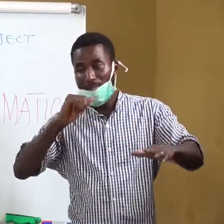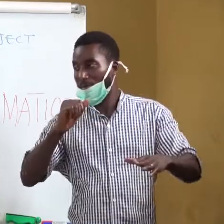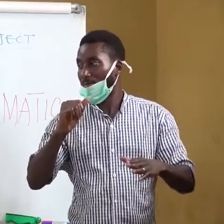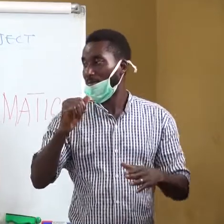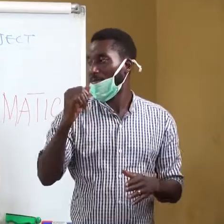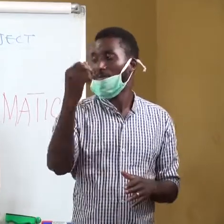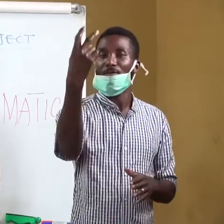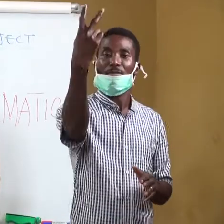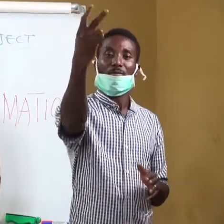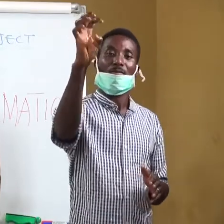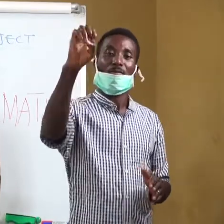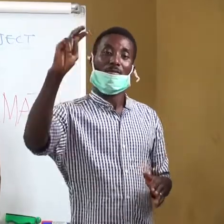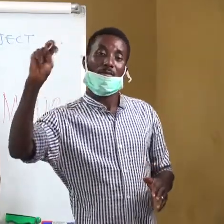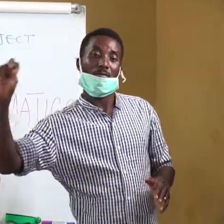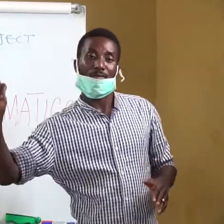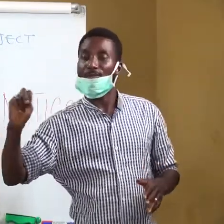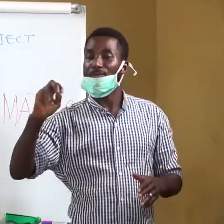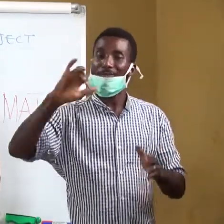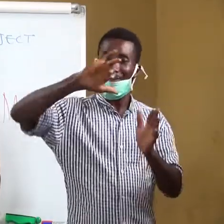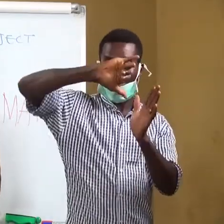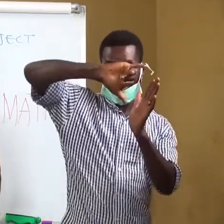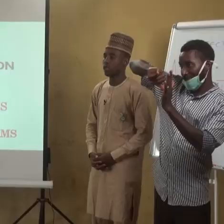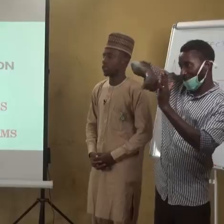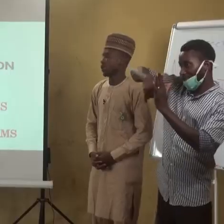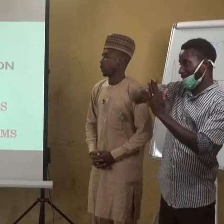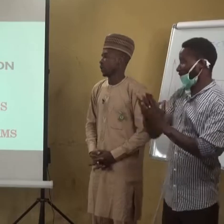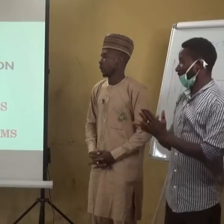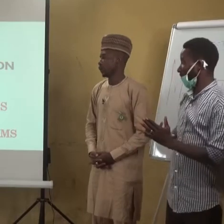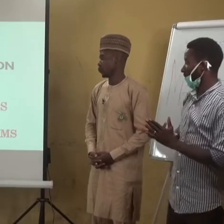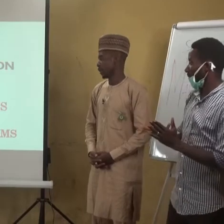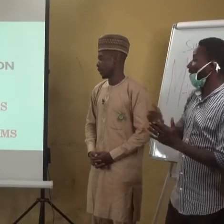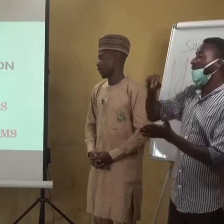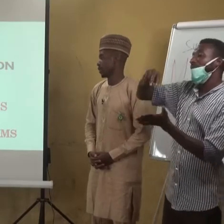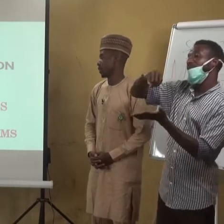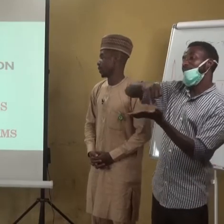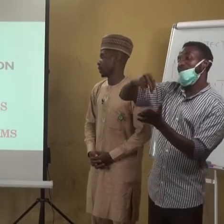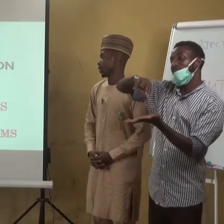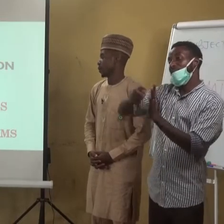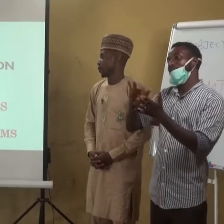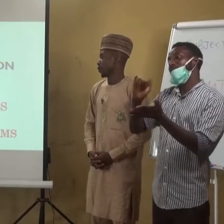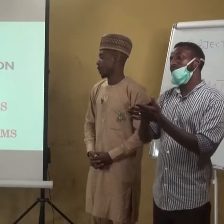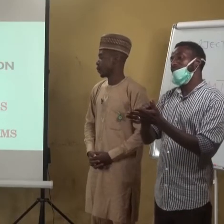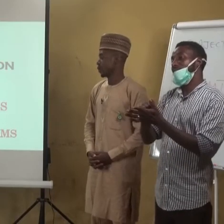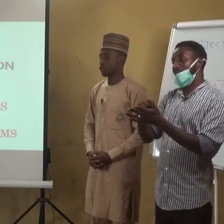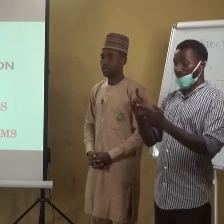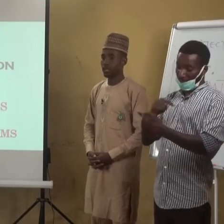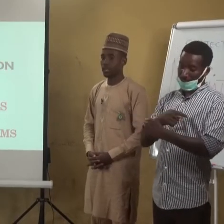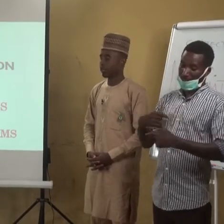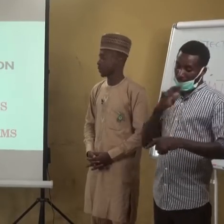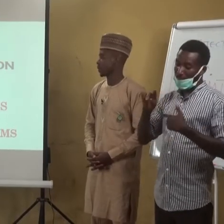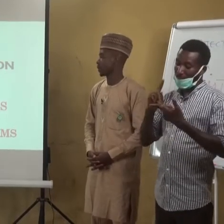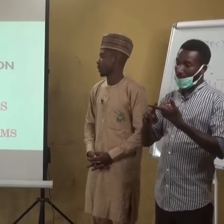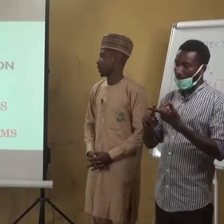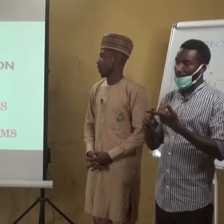operations of a set, as well as types of a set. And today, we are going to